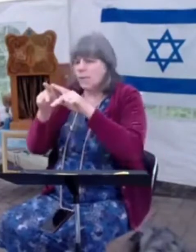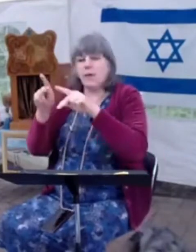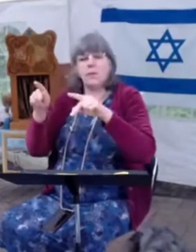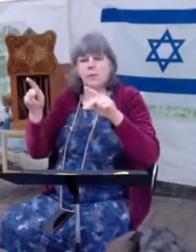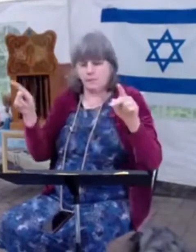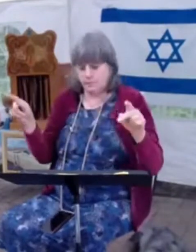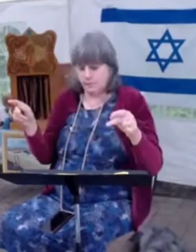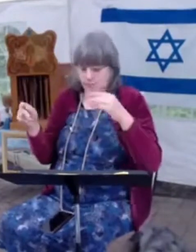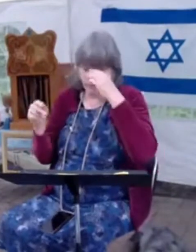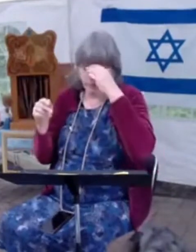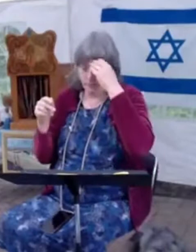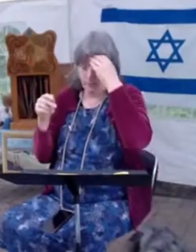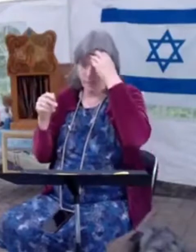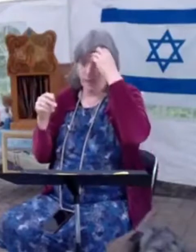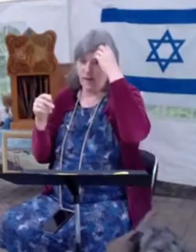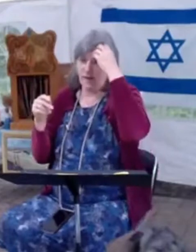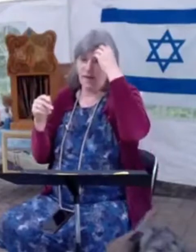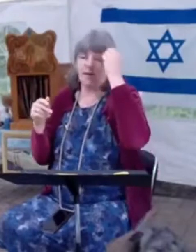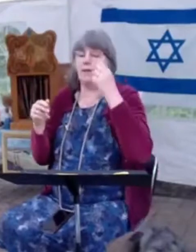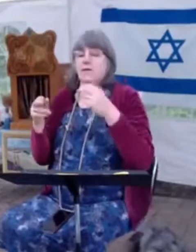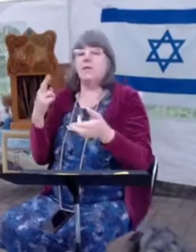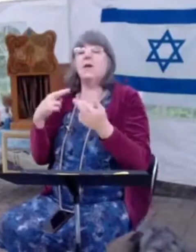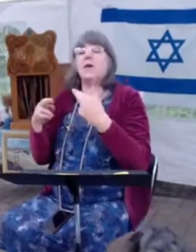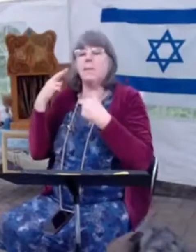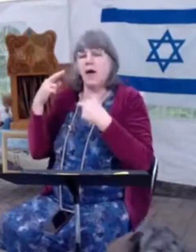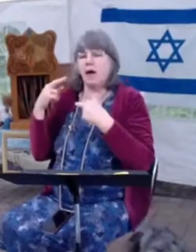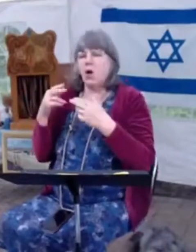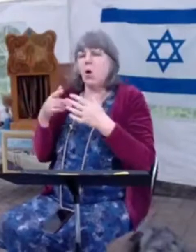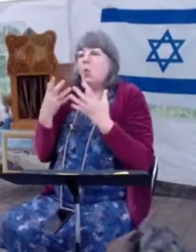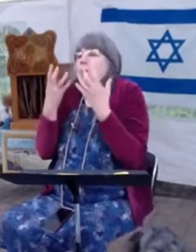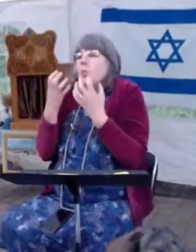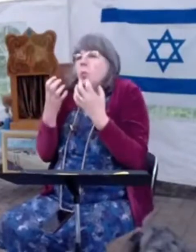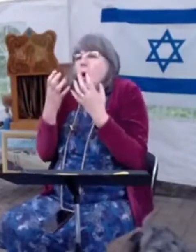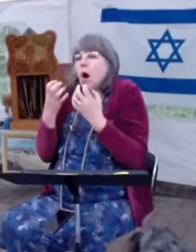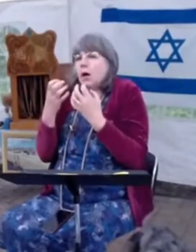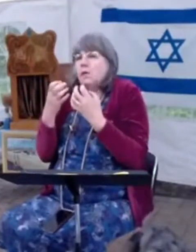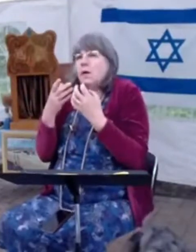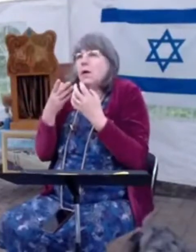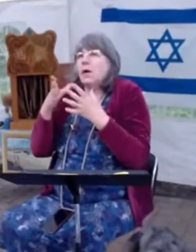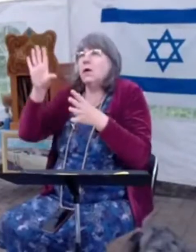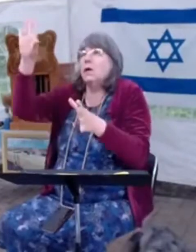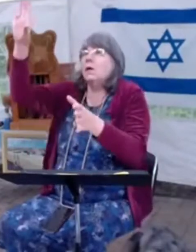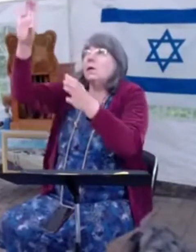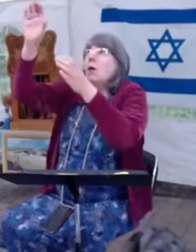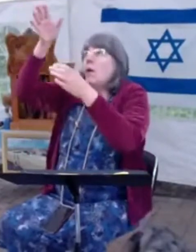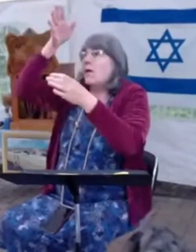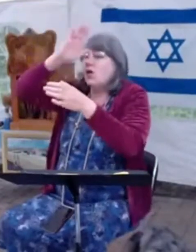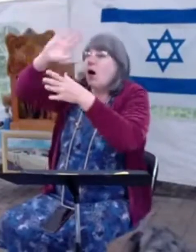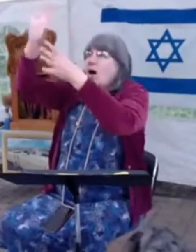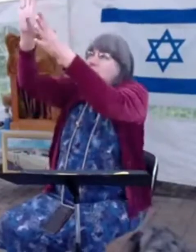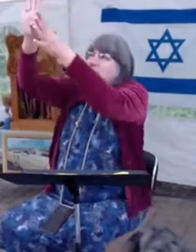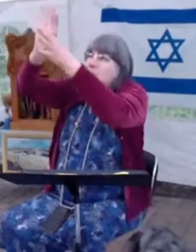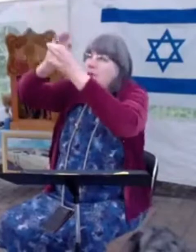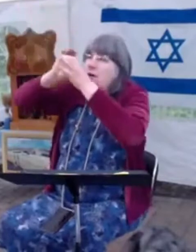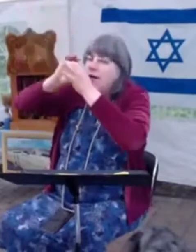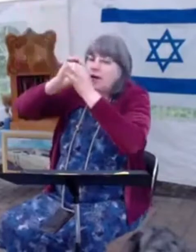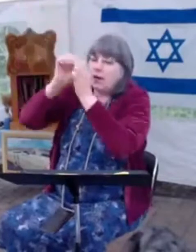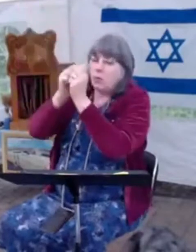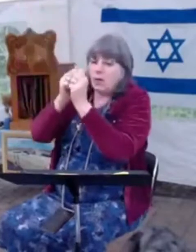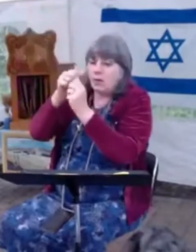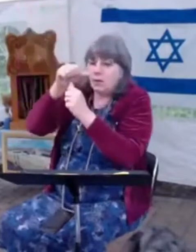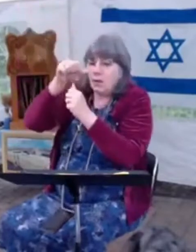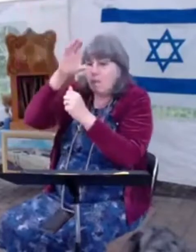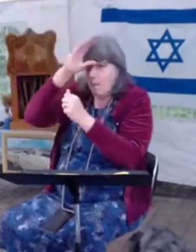the Besorah, the return of God's presence with mankind. Okay, what does it look like in my day? In the